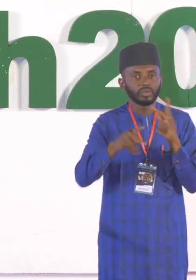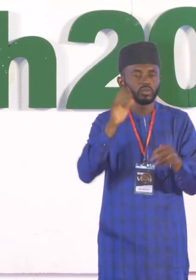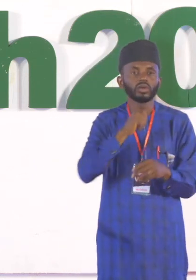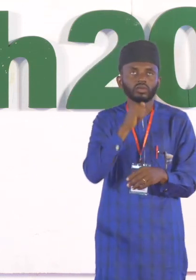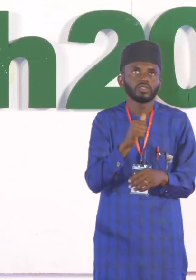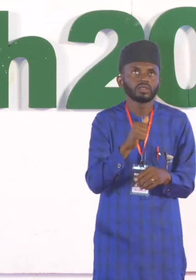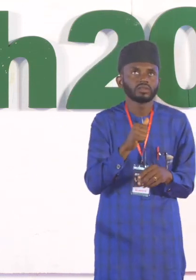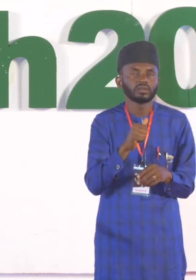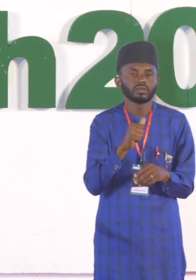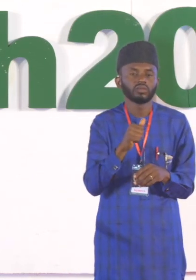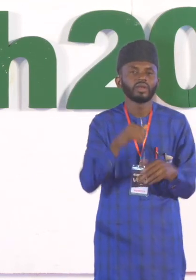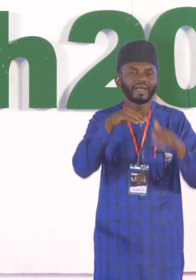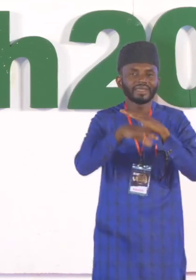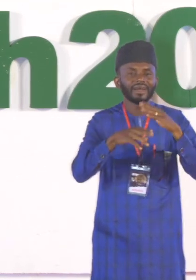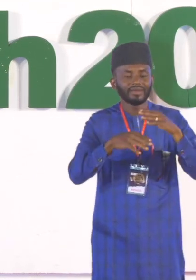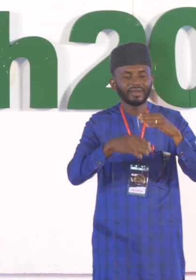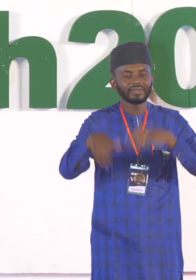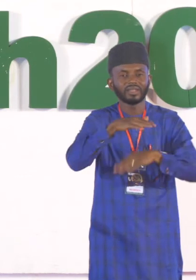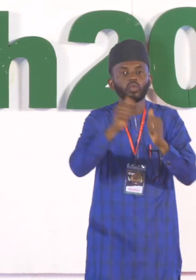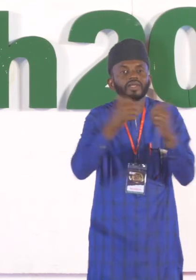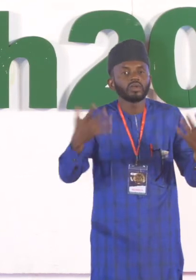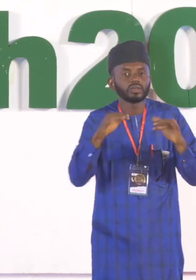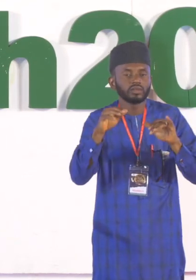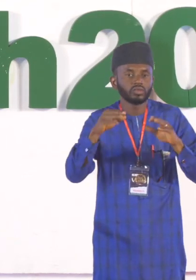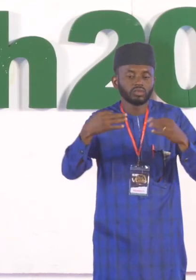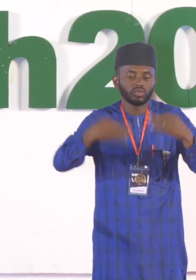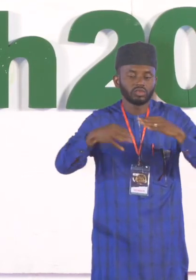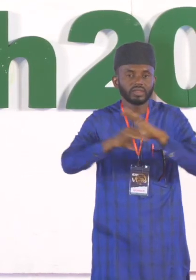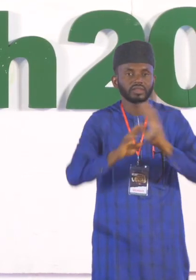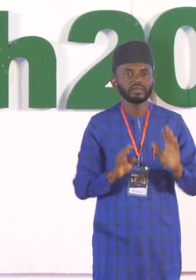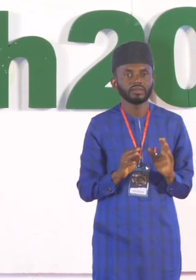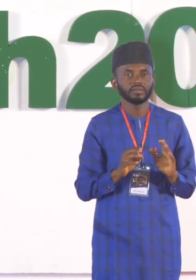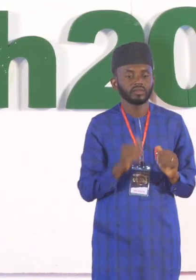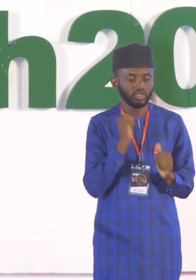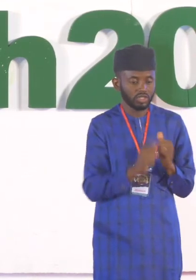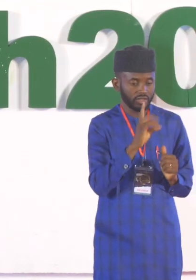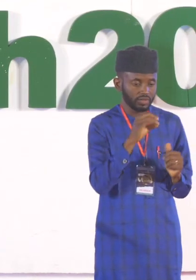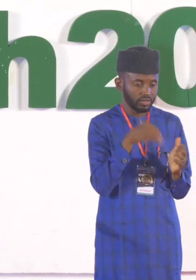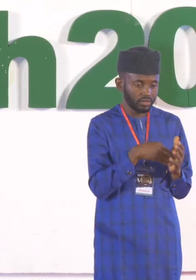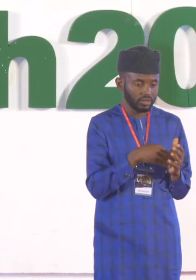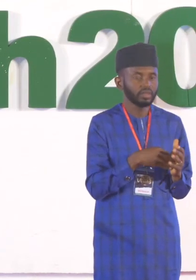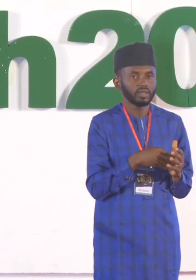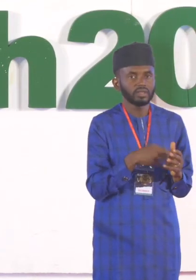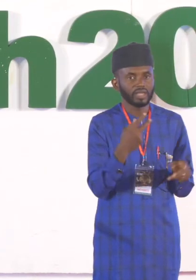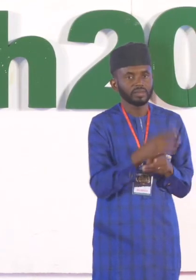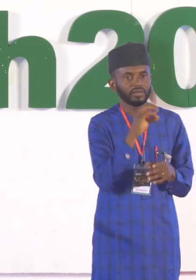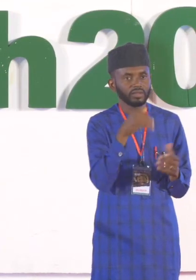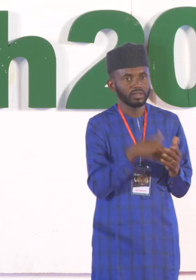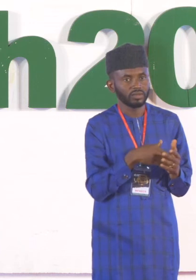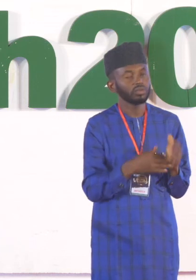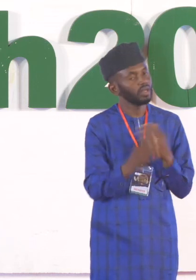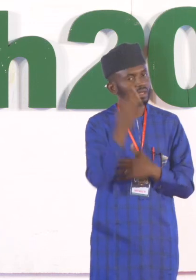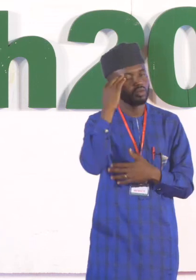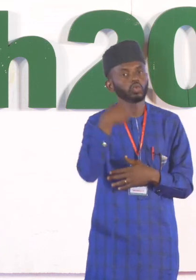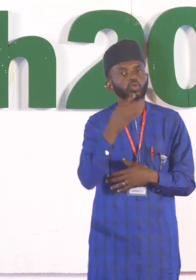And 300 fools of Allah. So Allah knows the people that will not get that hisab and